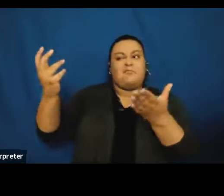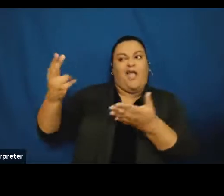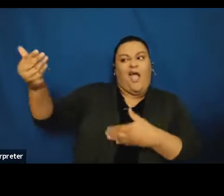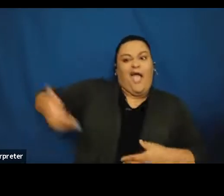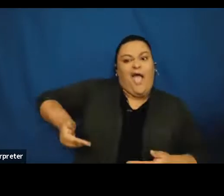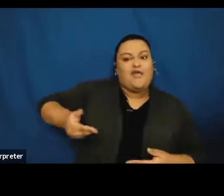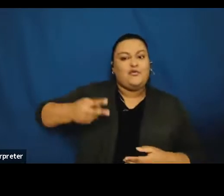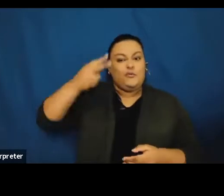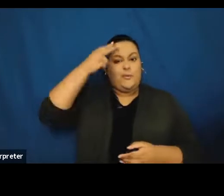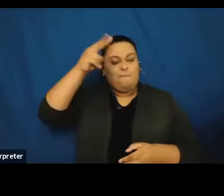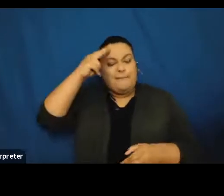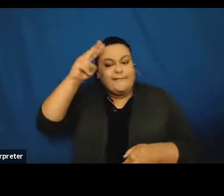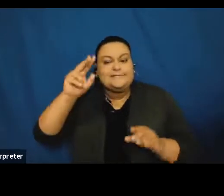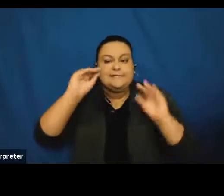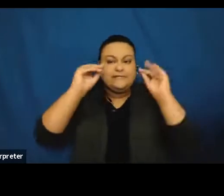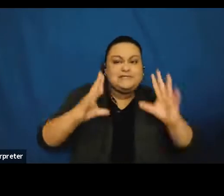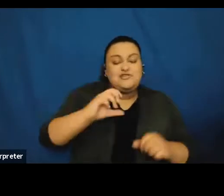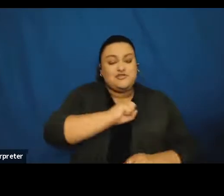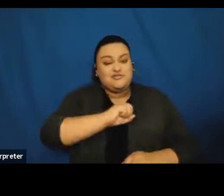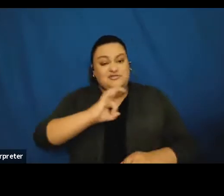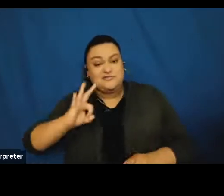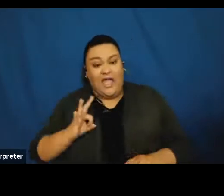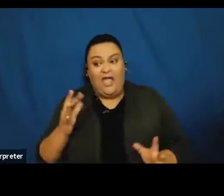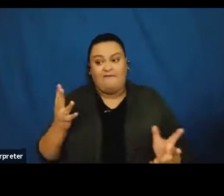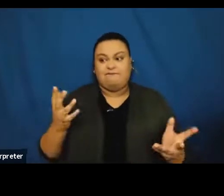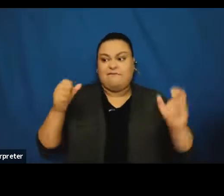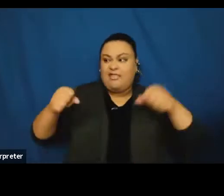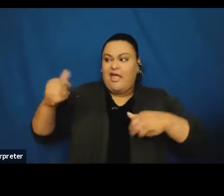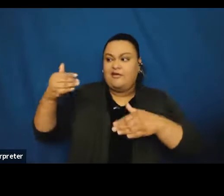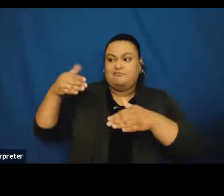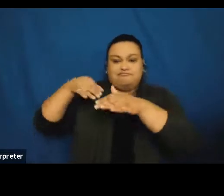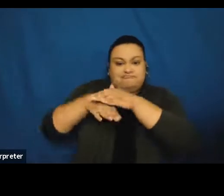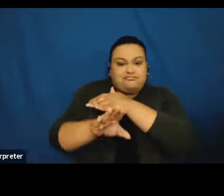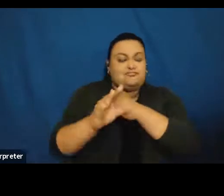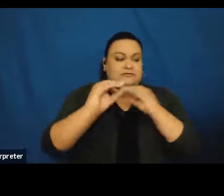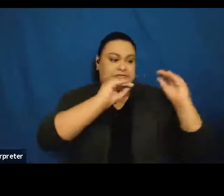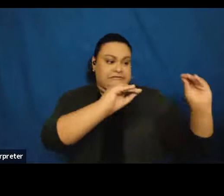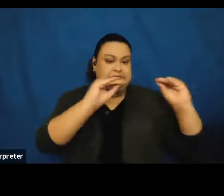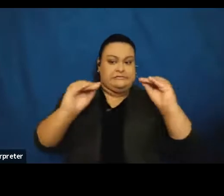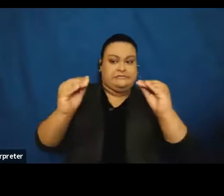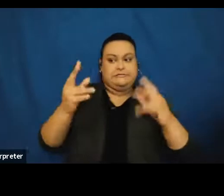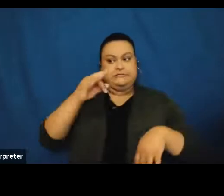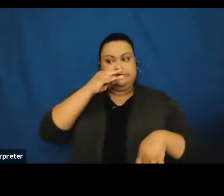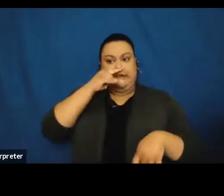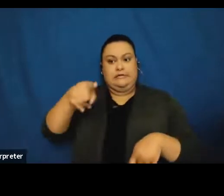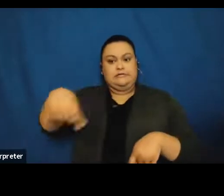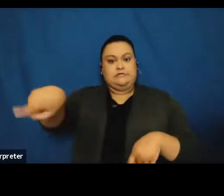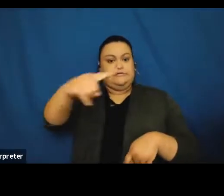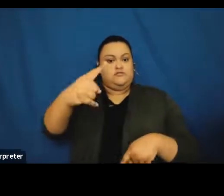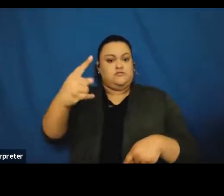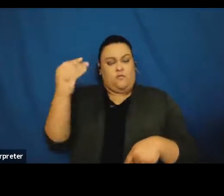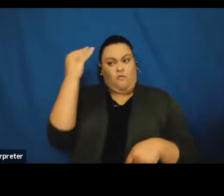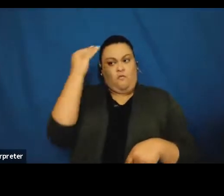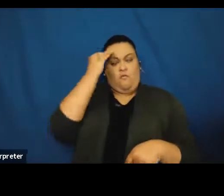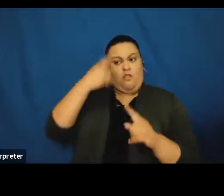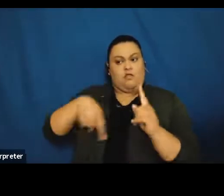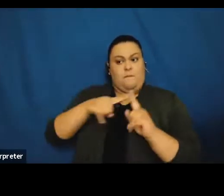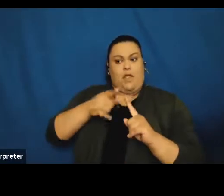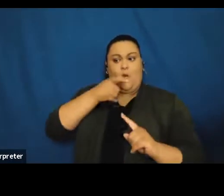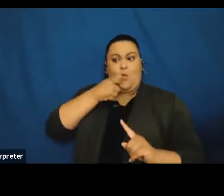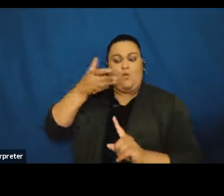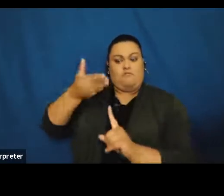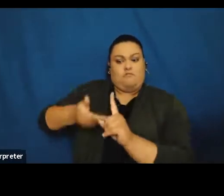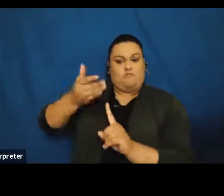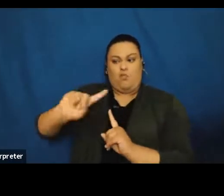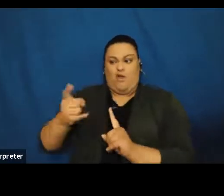staff, that can come in here and teach our kids knowledge about who they were, where they're from,